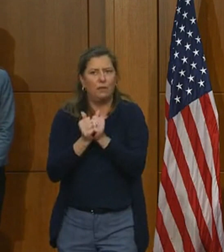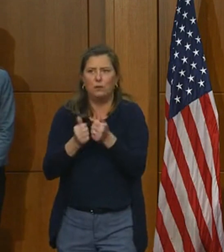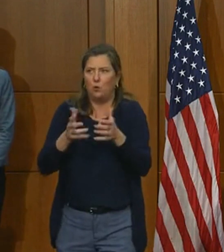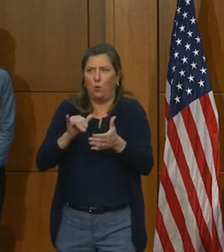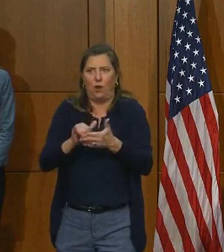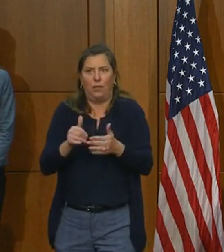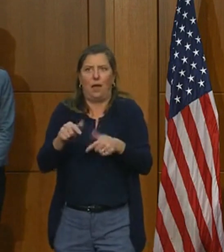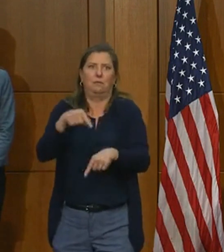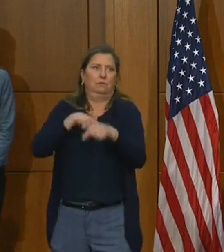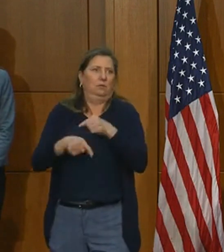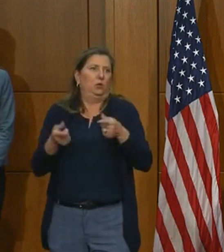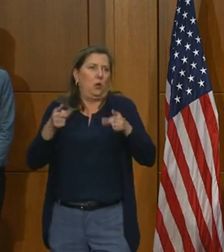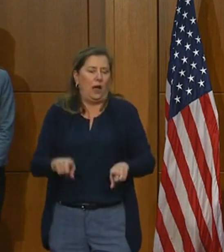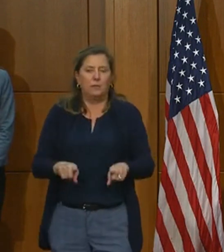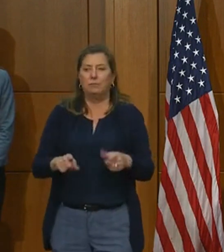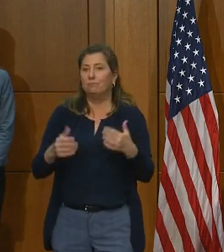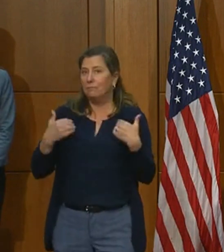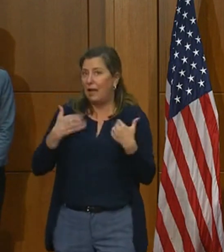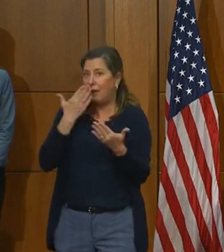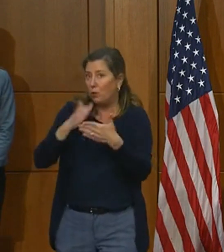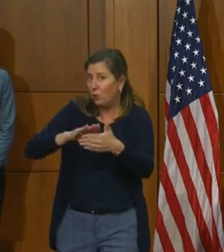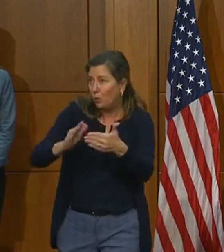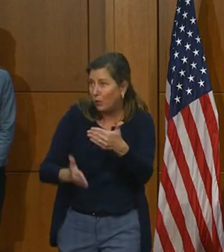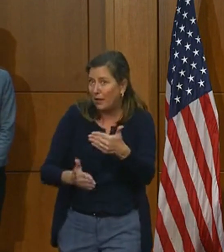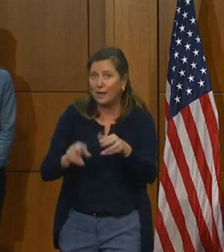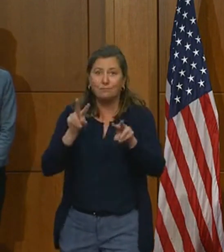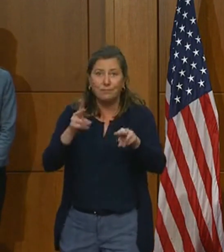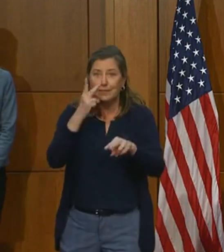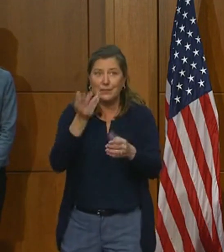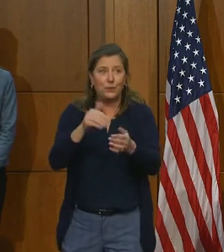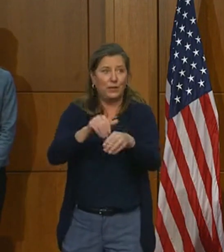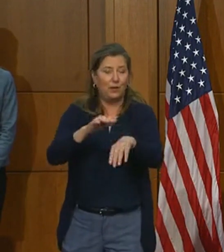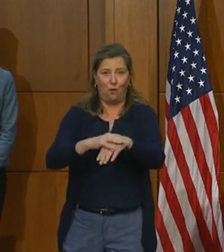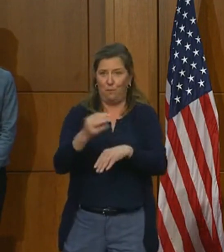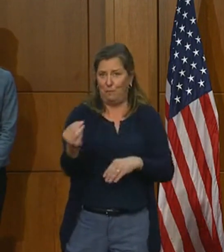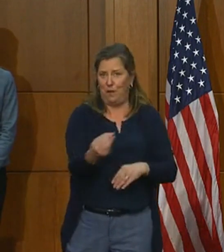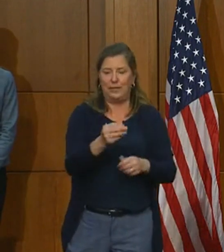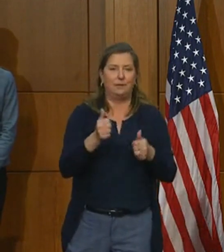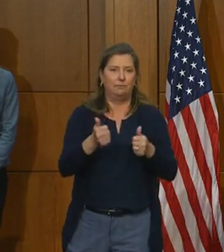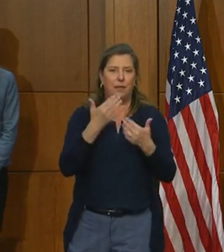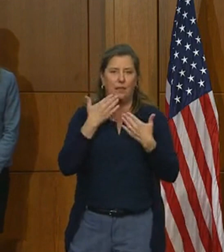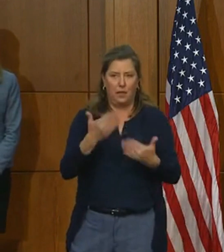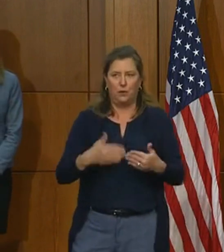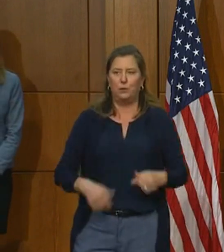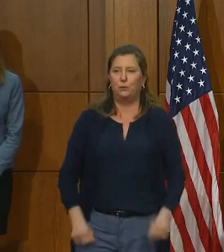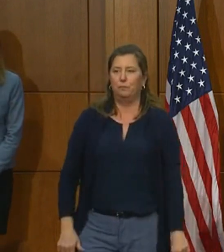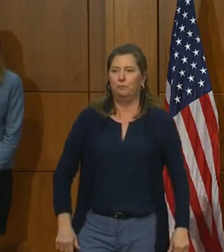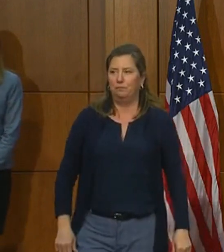let that happen. So have a good weekend, and we will look forward to being with you on Monday. Thank you.